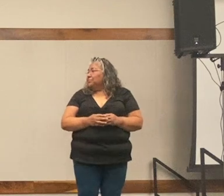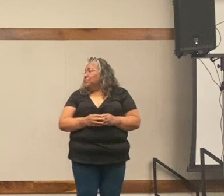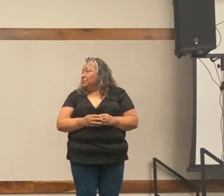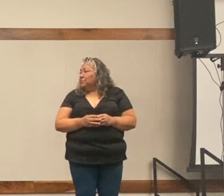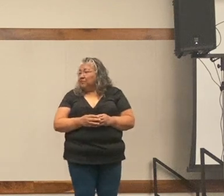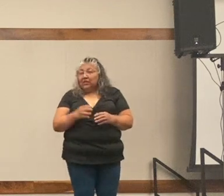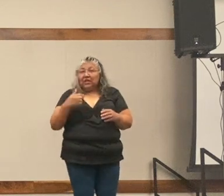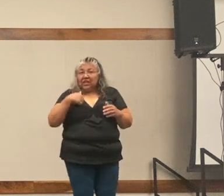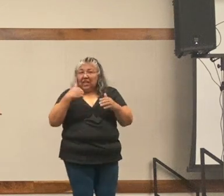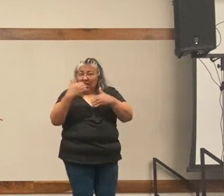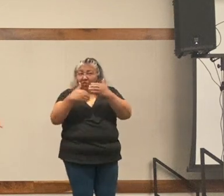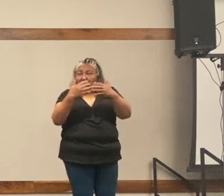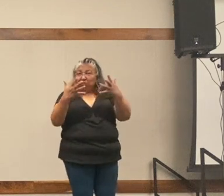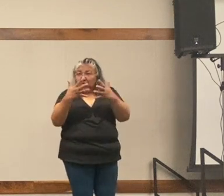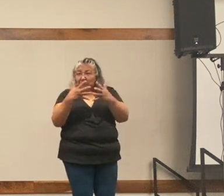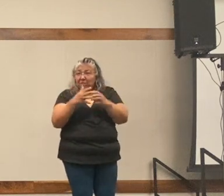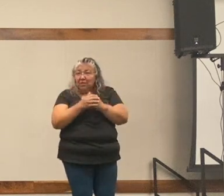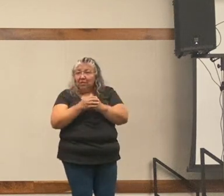Did I go too far?